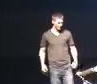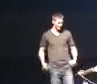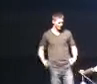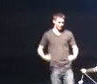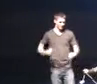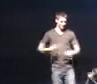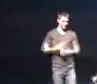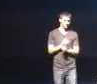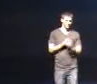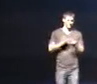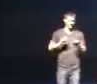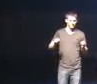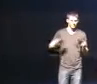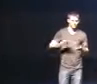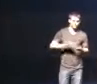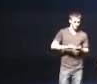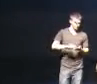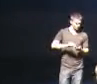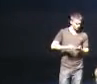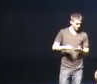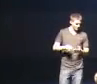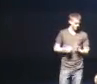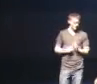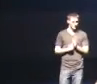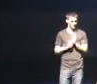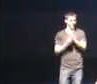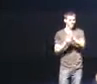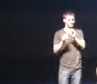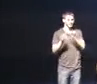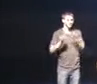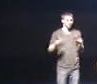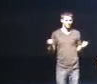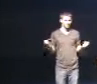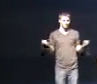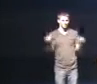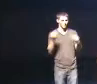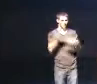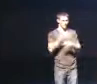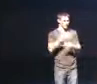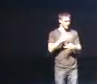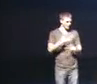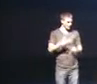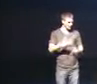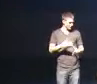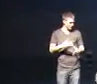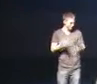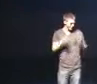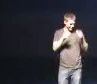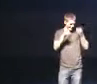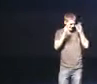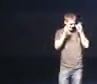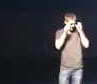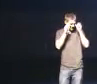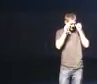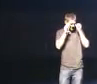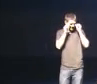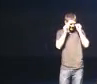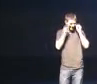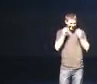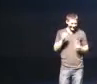He makes no excuses, he shows no fear, he just closes his